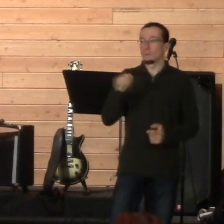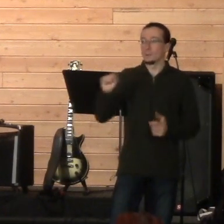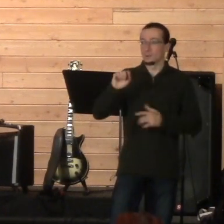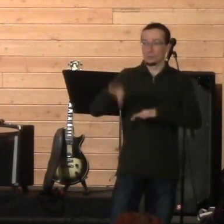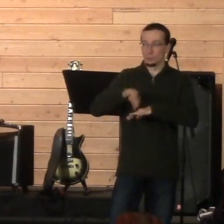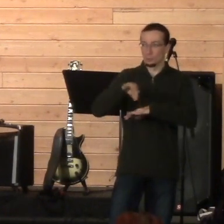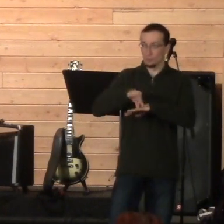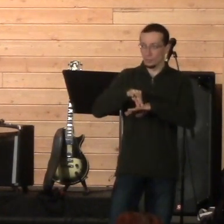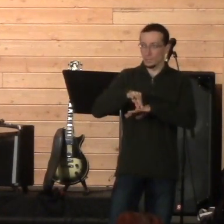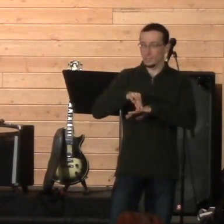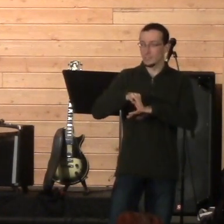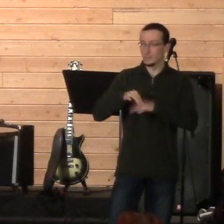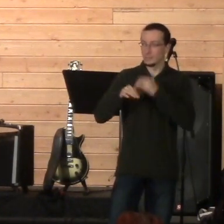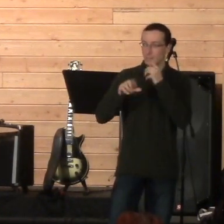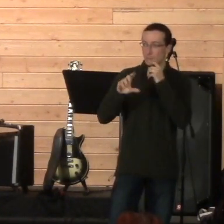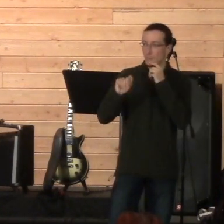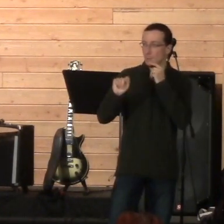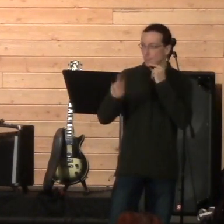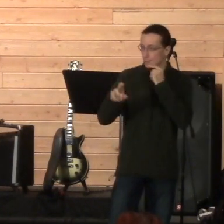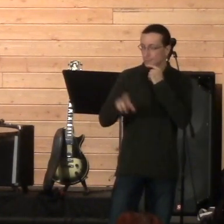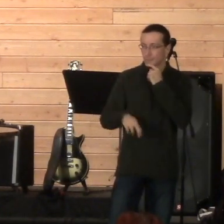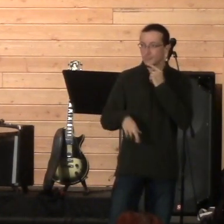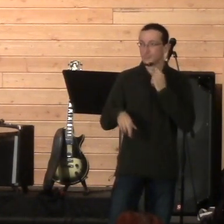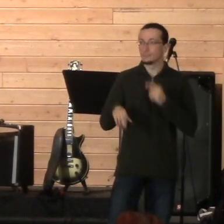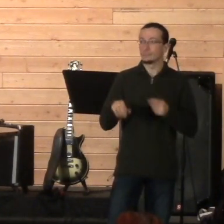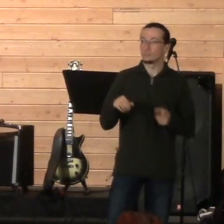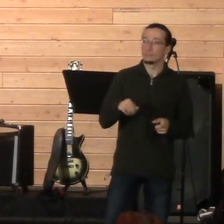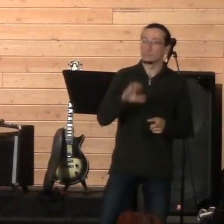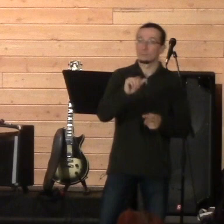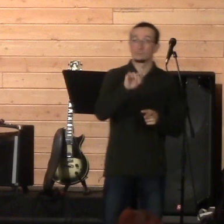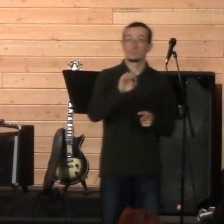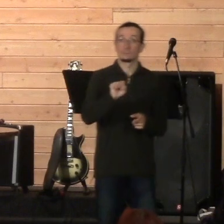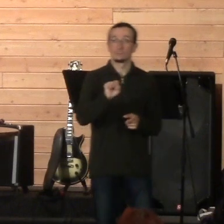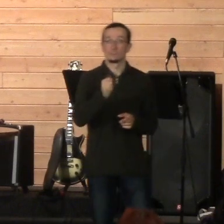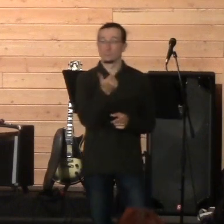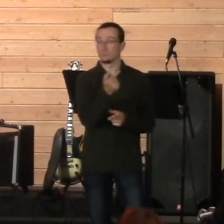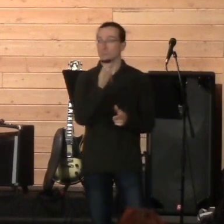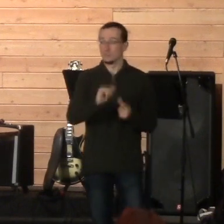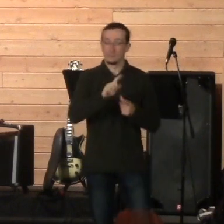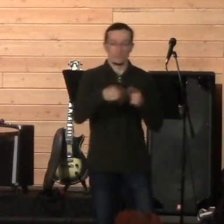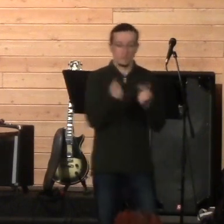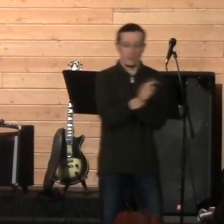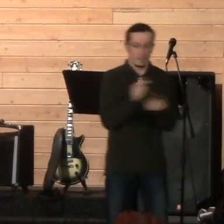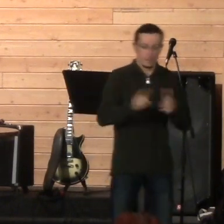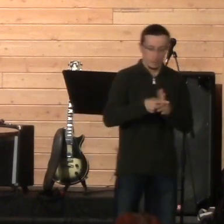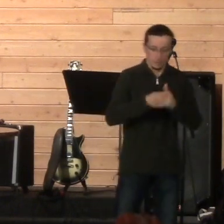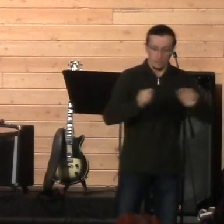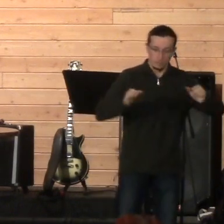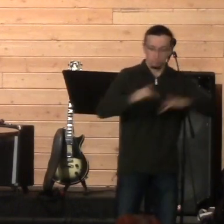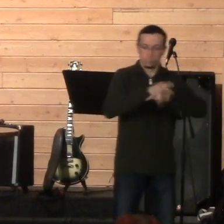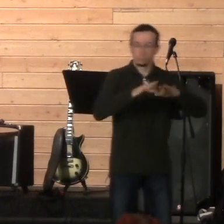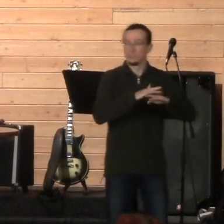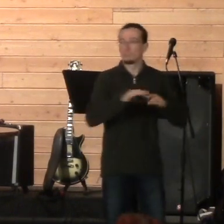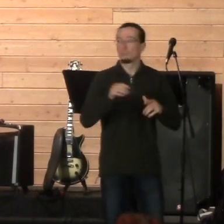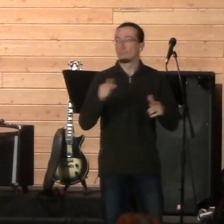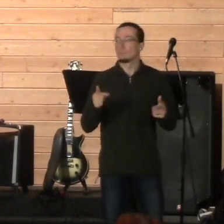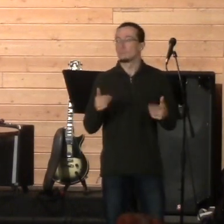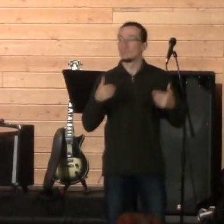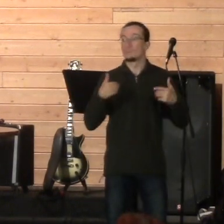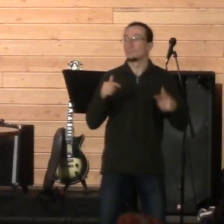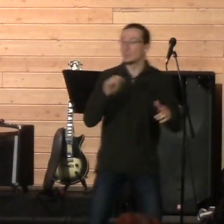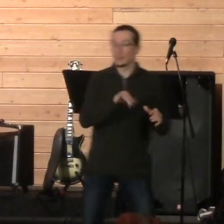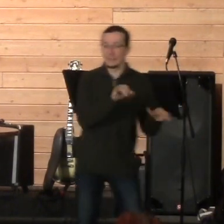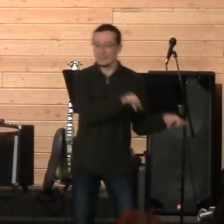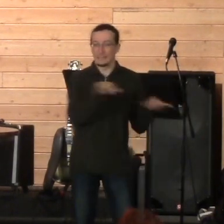Acts chapter 21, that's when the pot is starting to boil over, right? That's when you've got Sam and Frodo, and